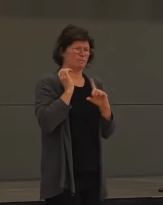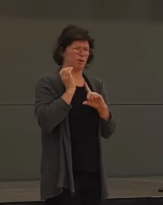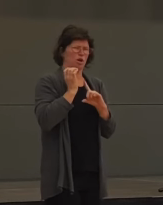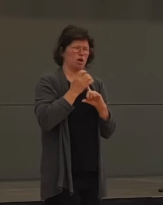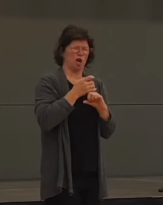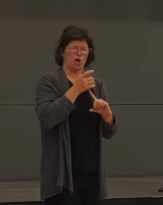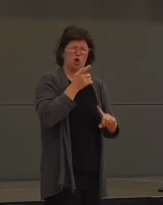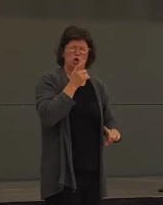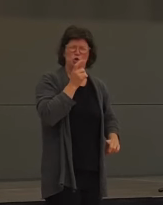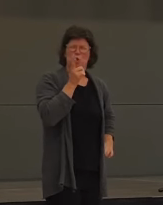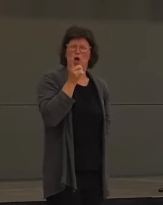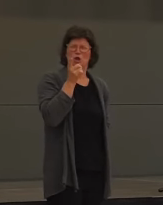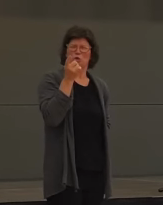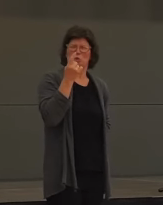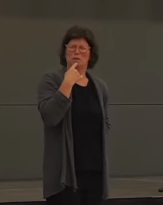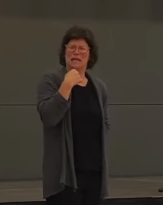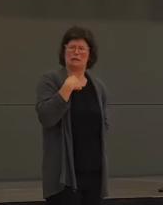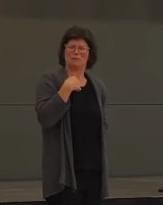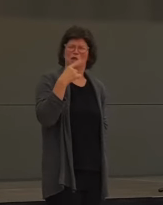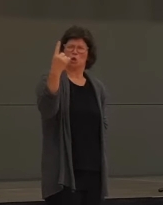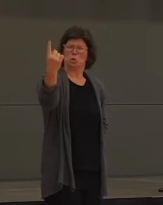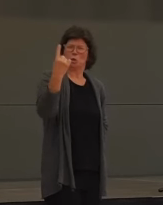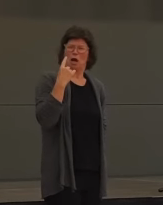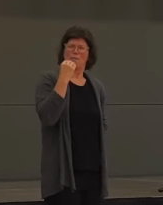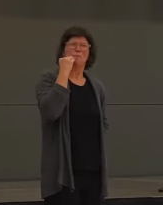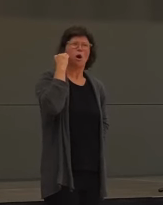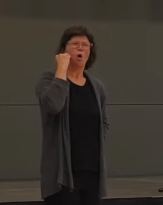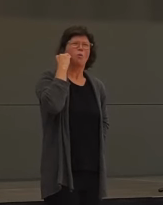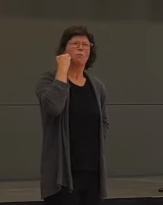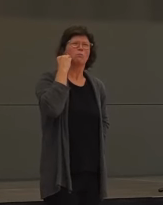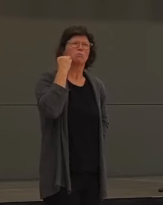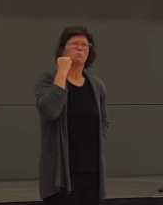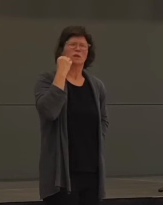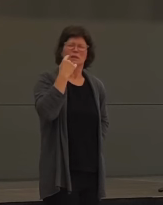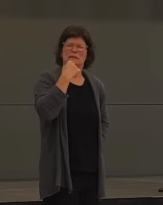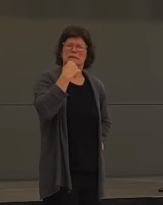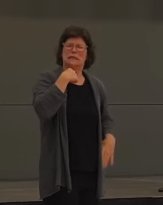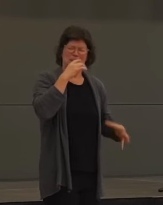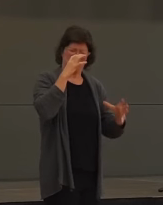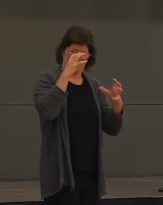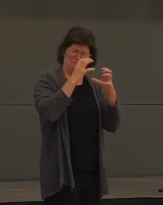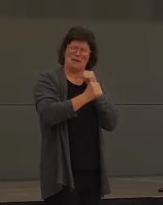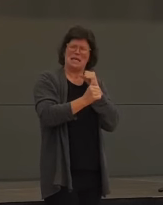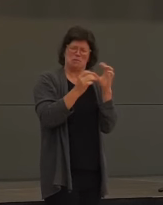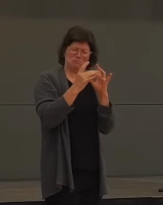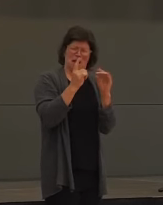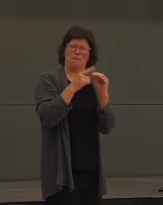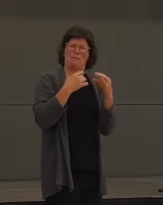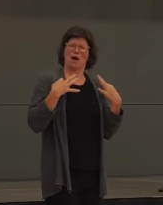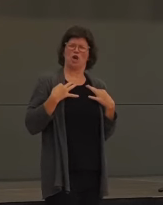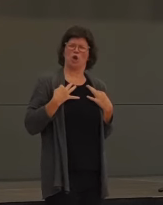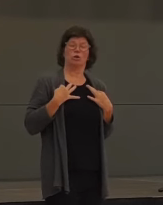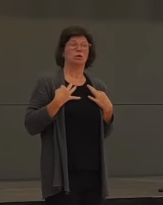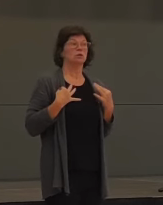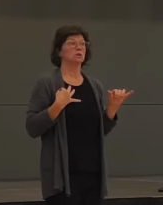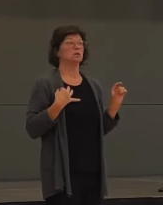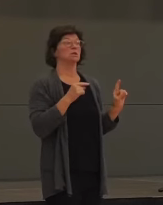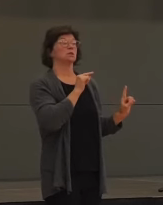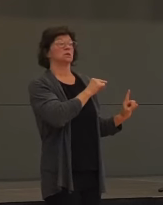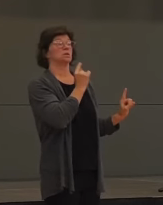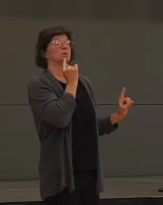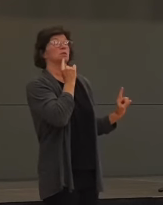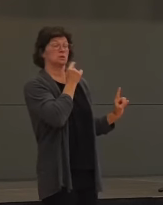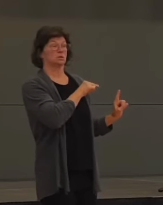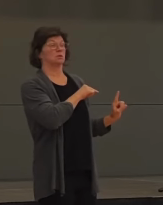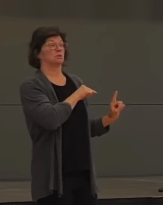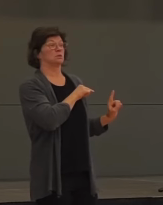are you? You're coming into my home, you're saying these mean things." That's a little bit more significant. So